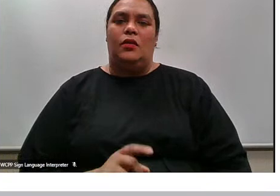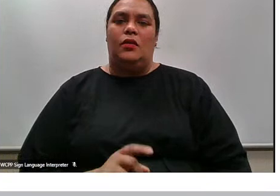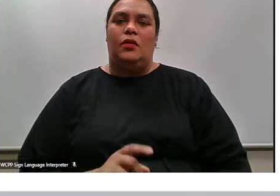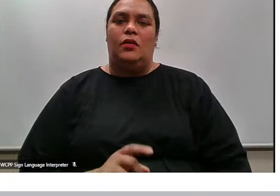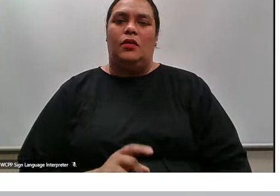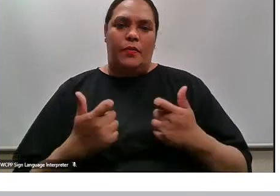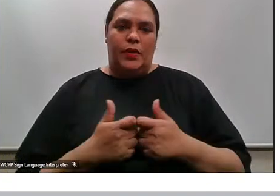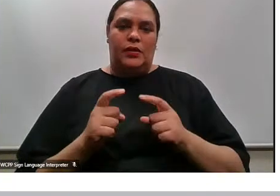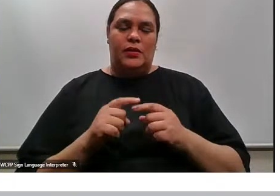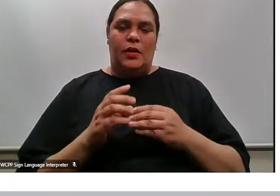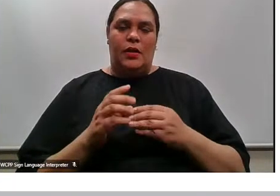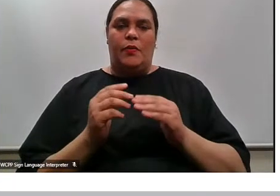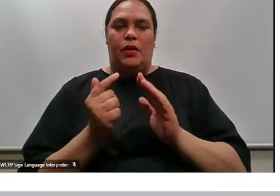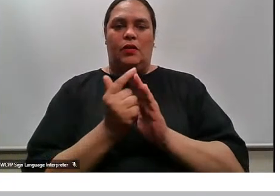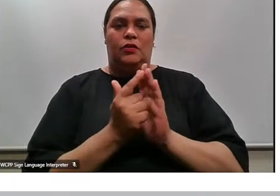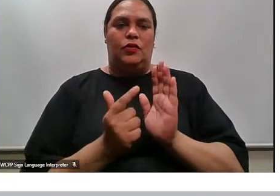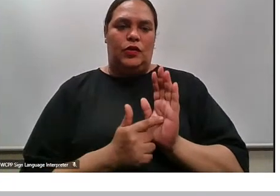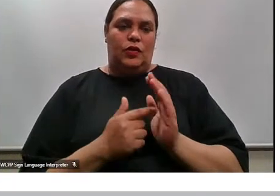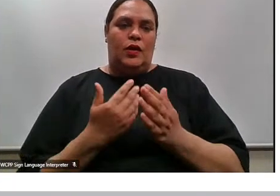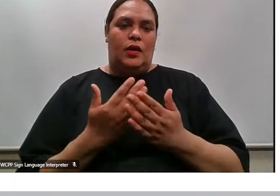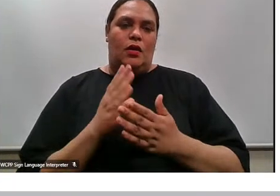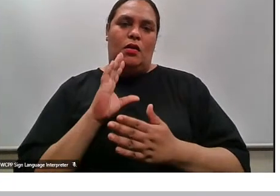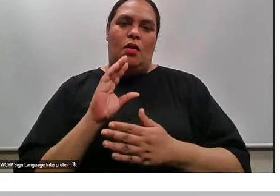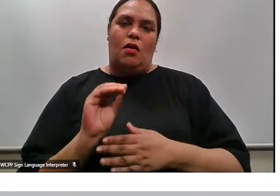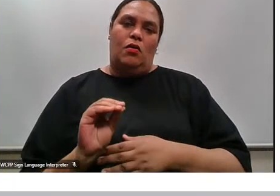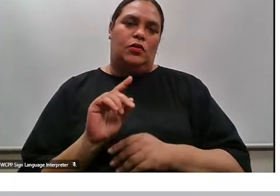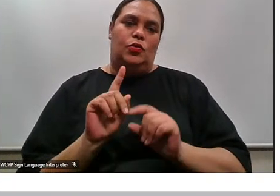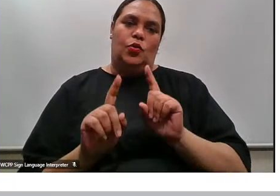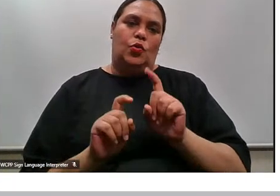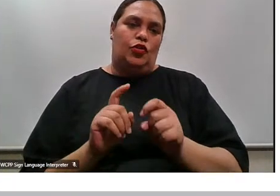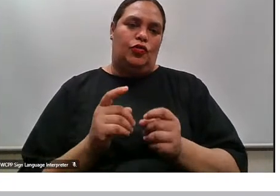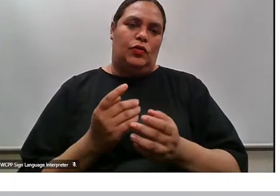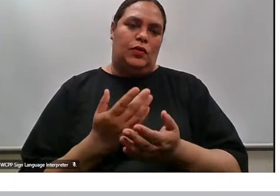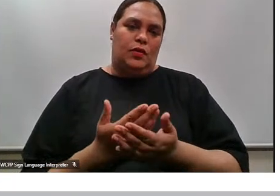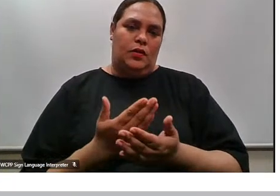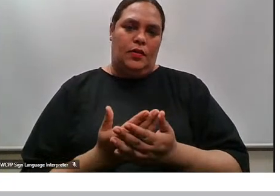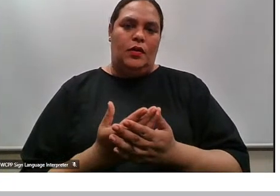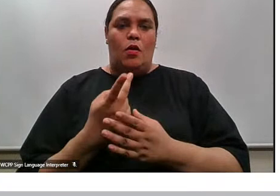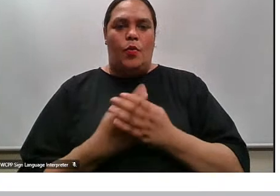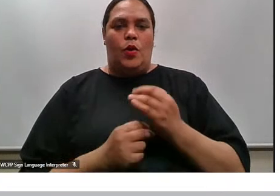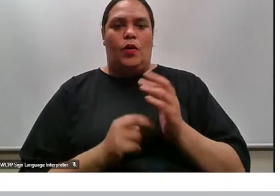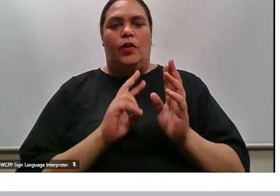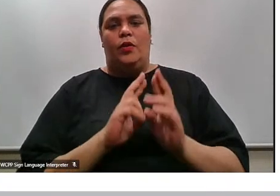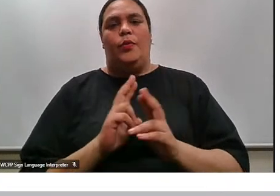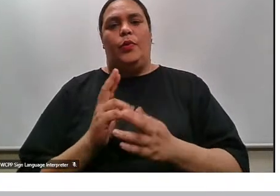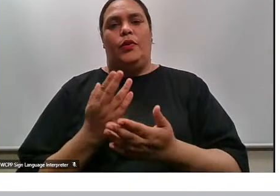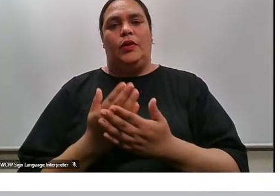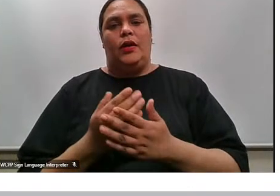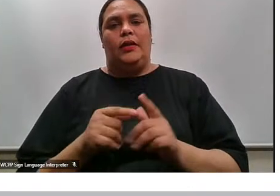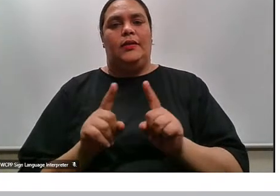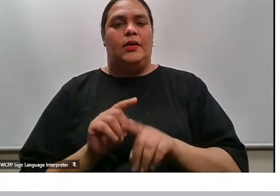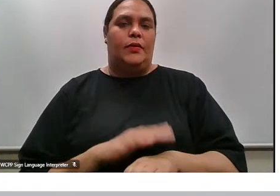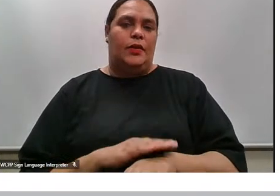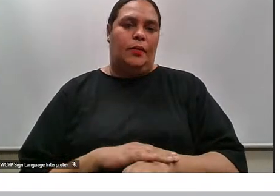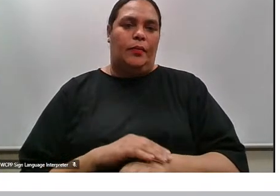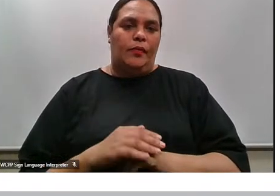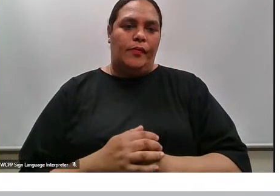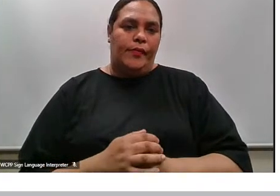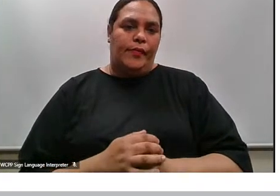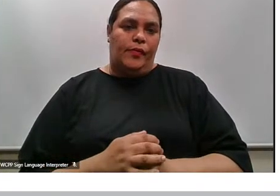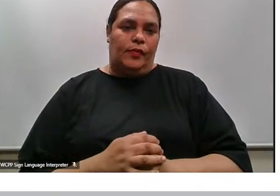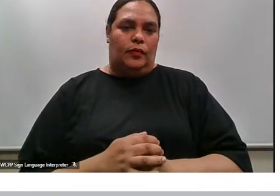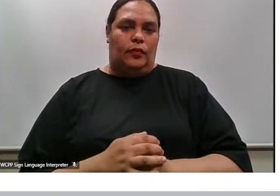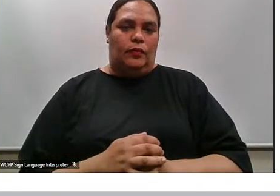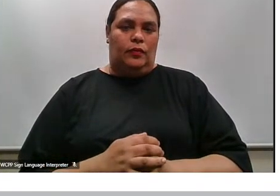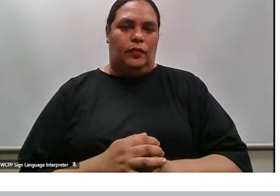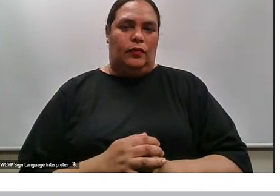the members of the legislature can ask questions on both reports at the same time. And then we